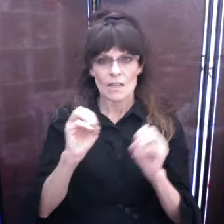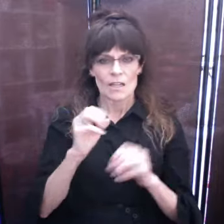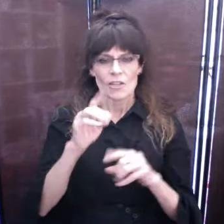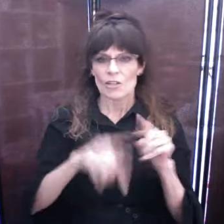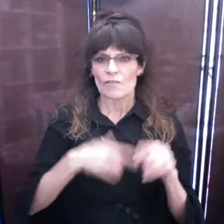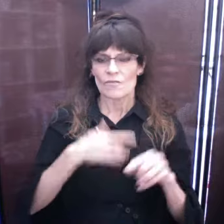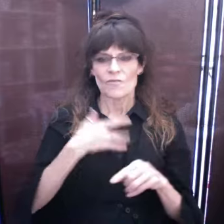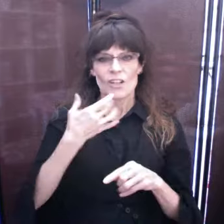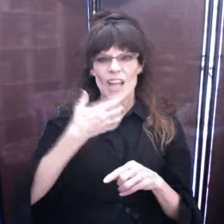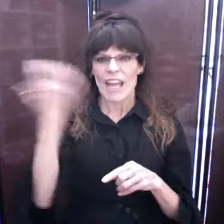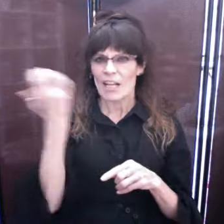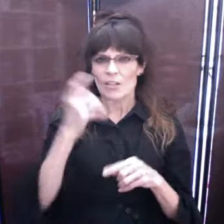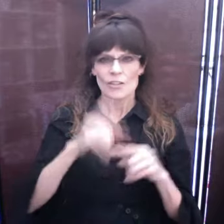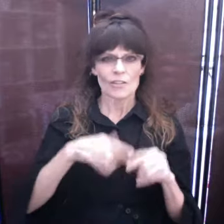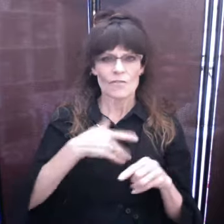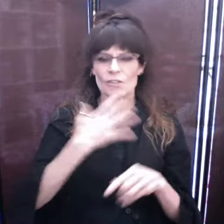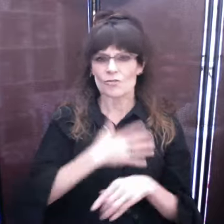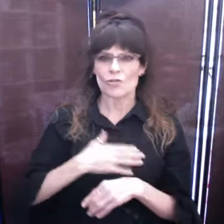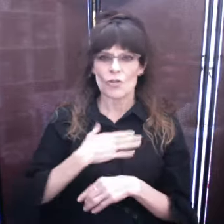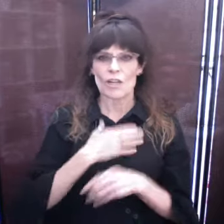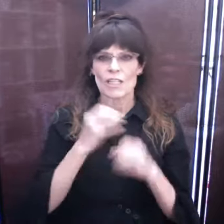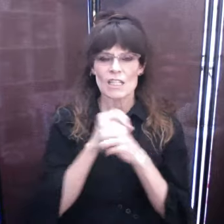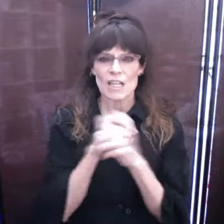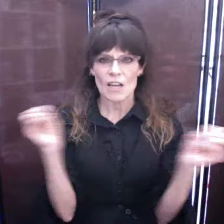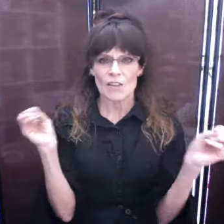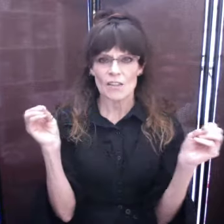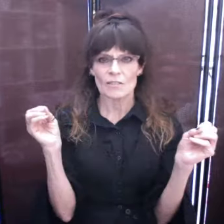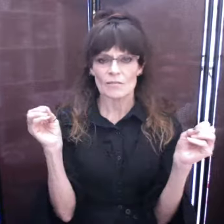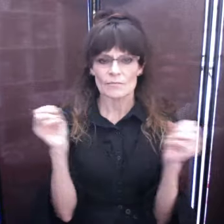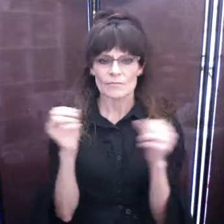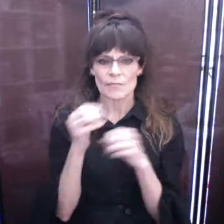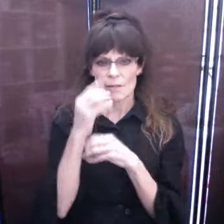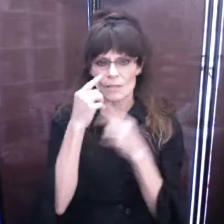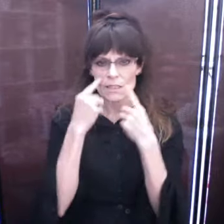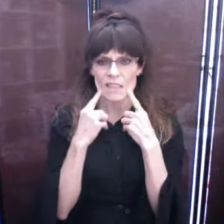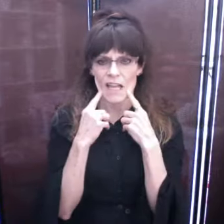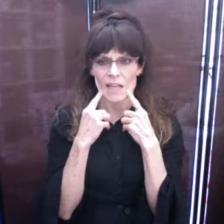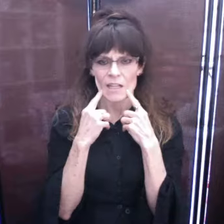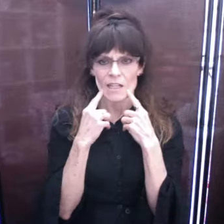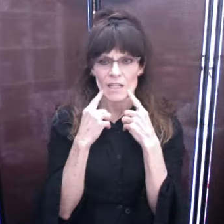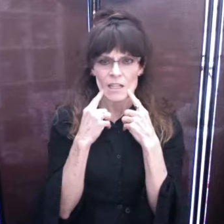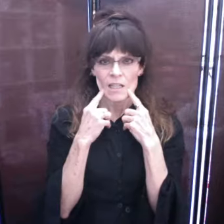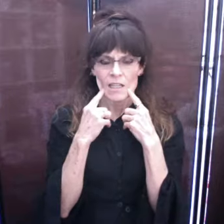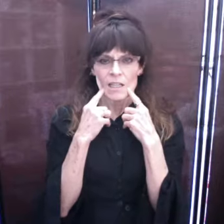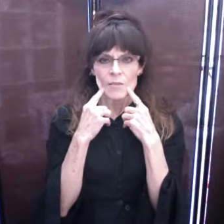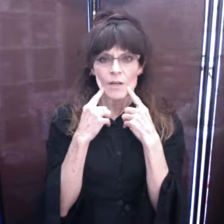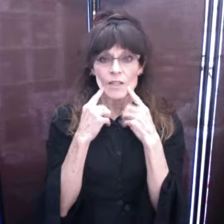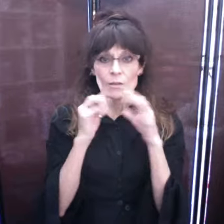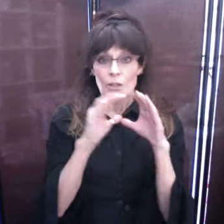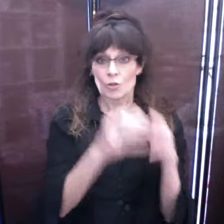pain, I didn't feel anything, right? That was the saddest part of all. And But there was a group of guys I did feel something about, man.